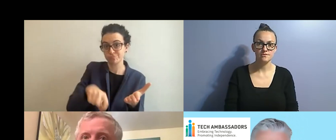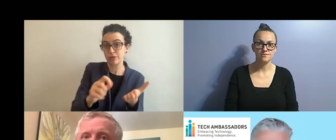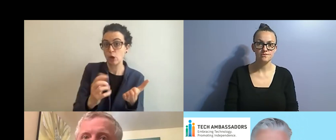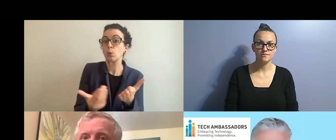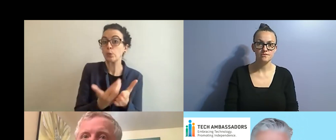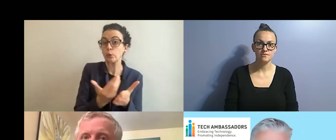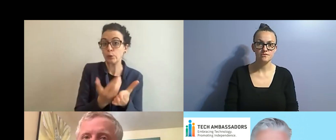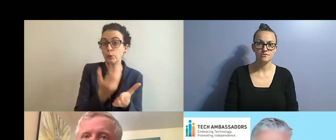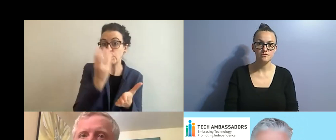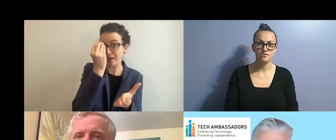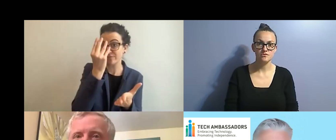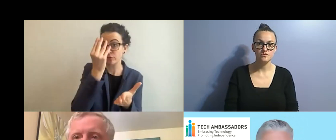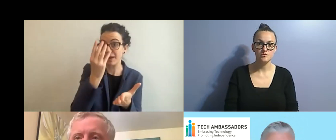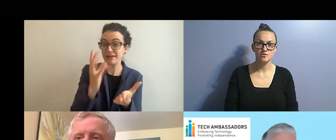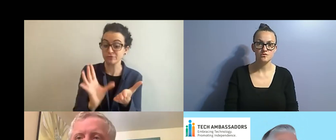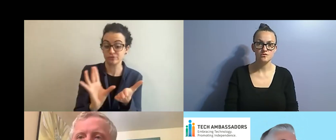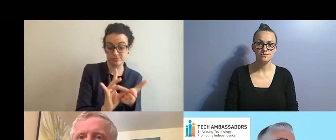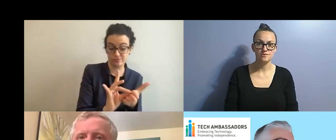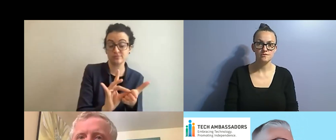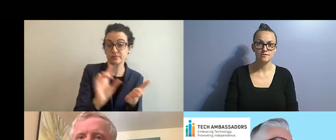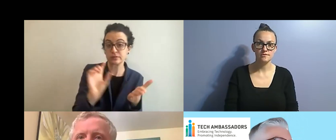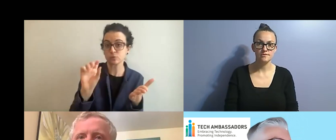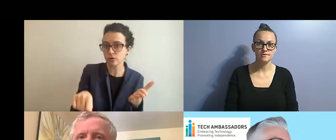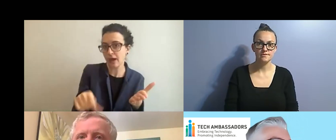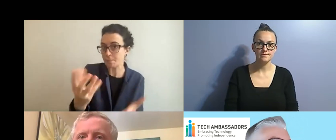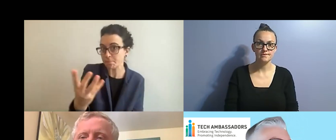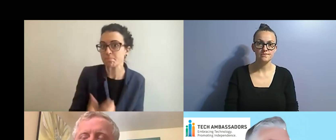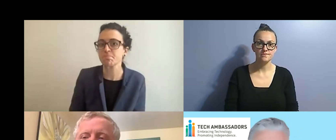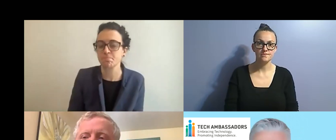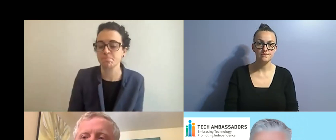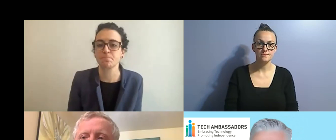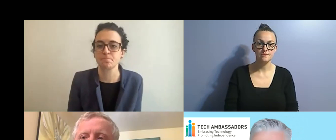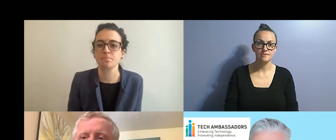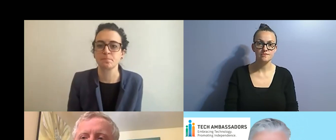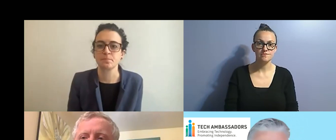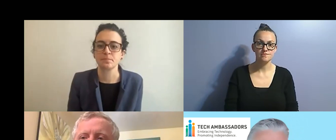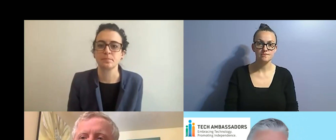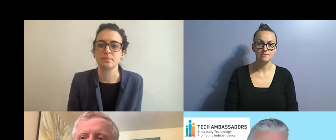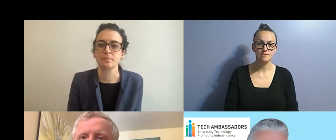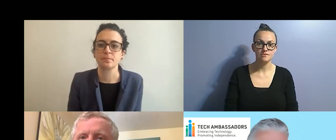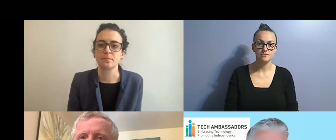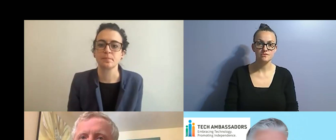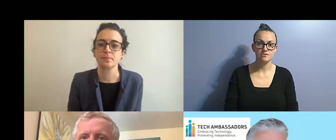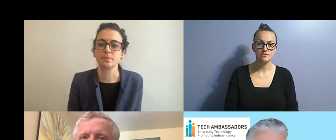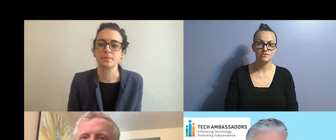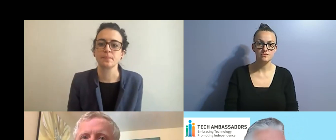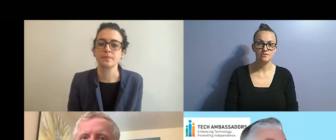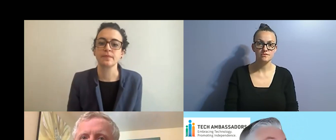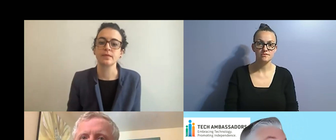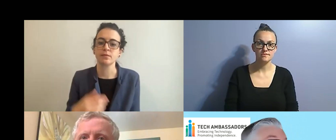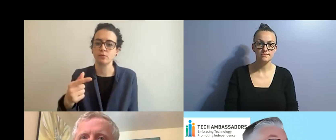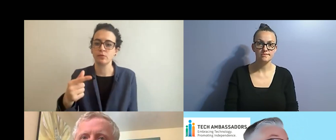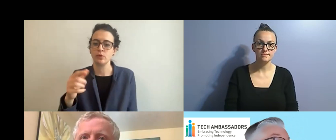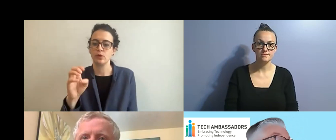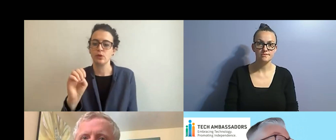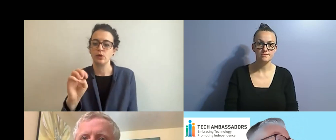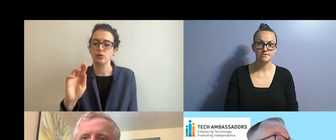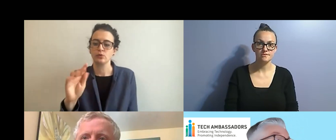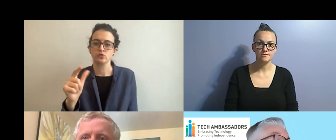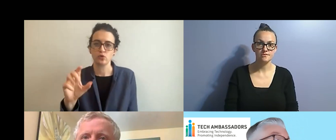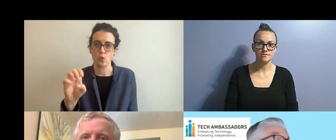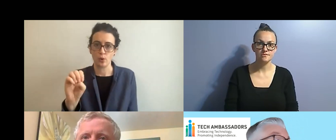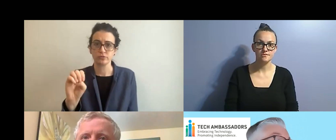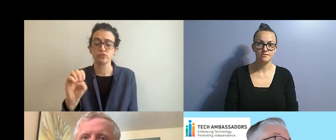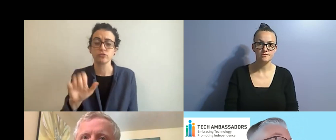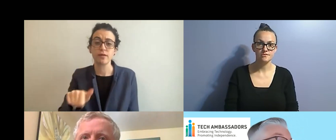it. Right. Okay, awesome. So here's a question that was sent in with a registration for the